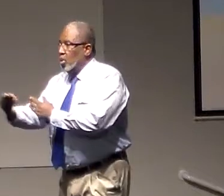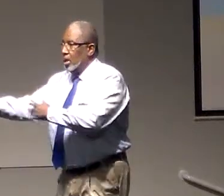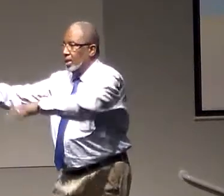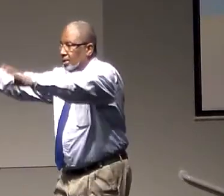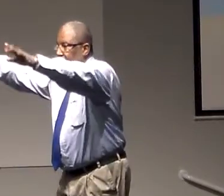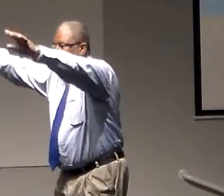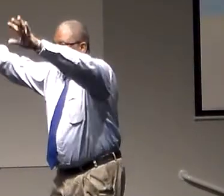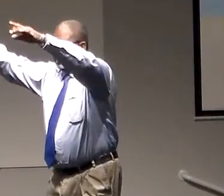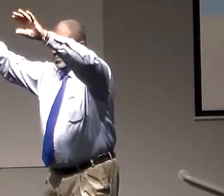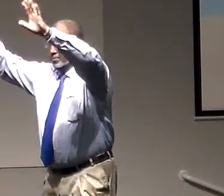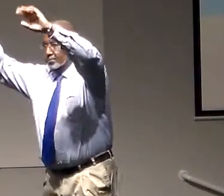Good morning.